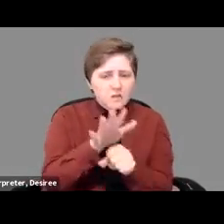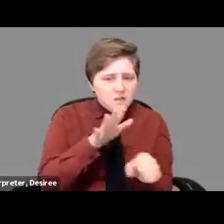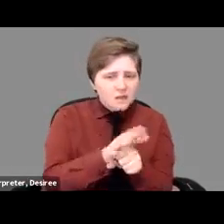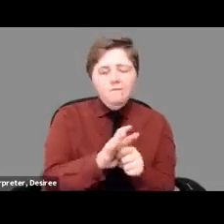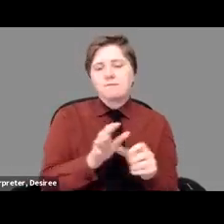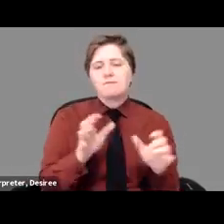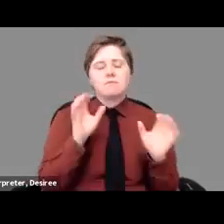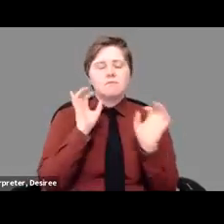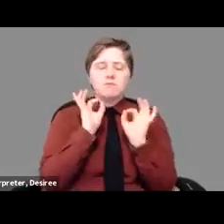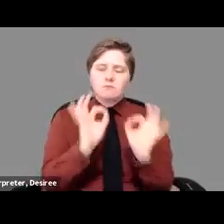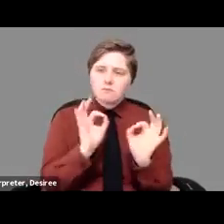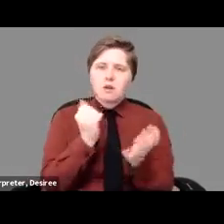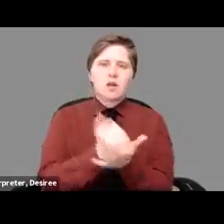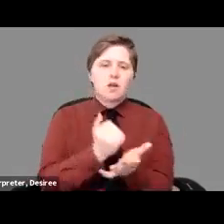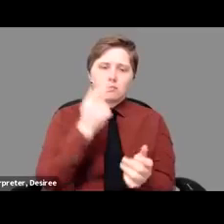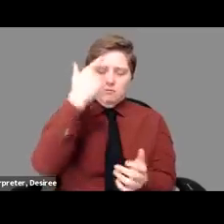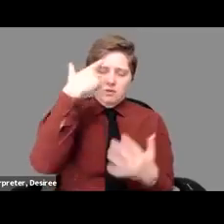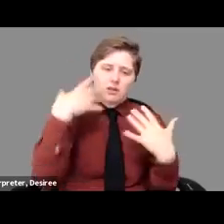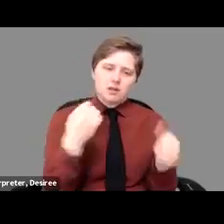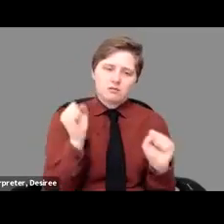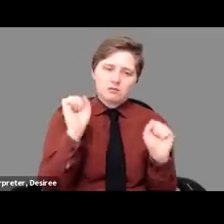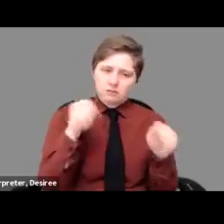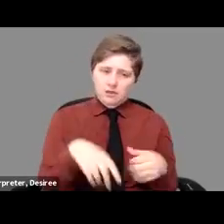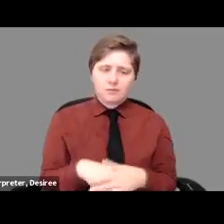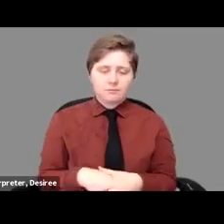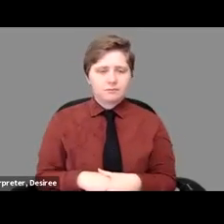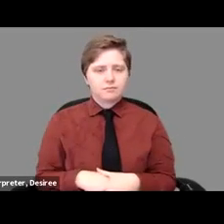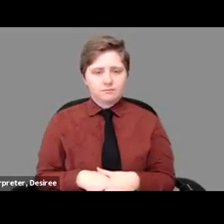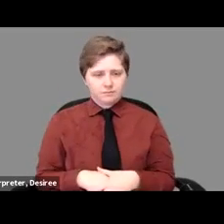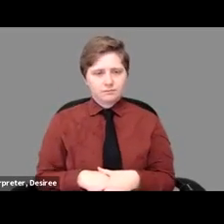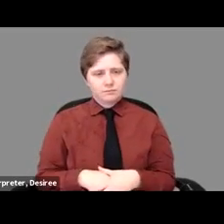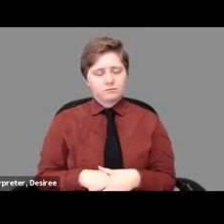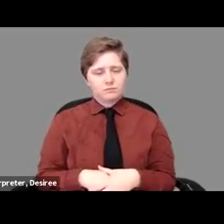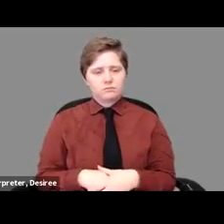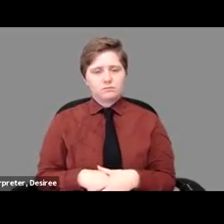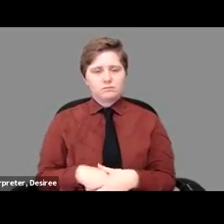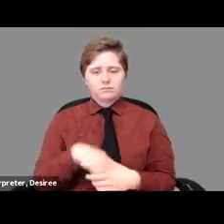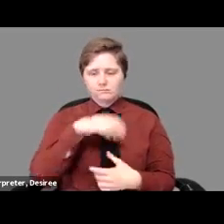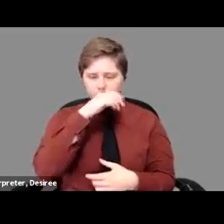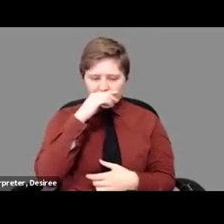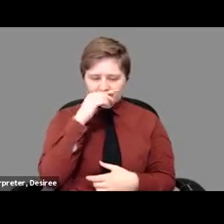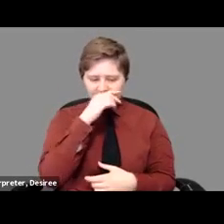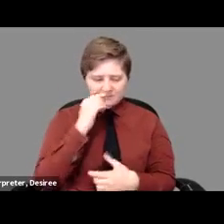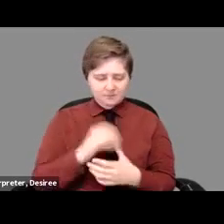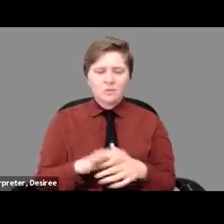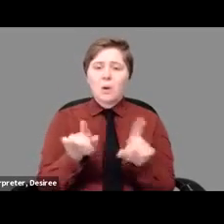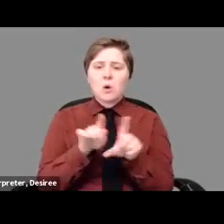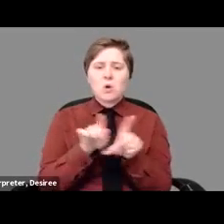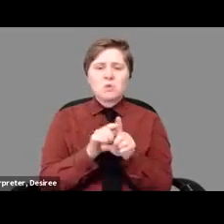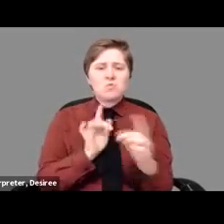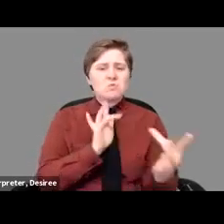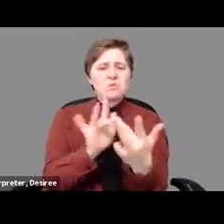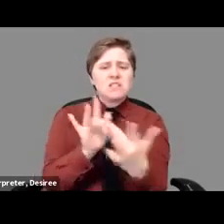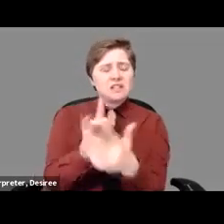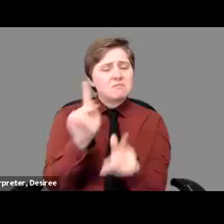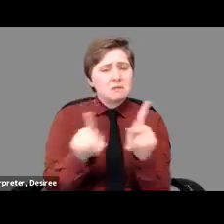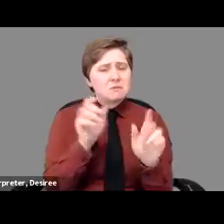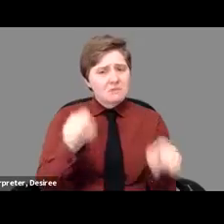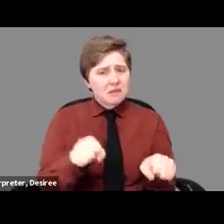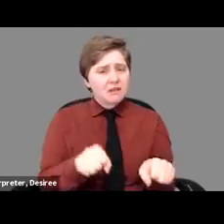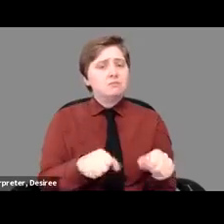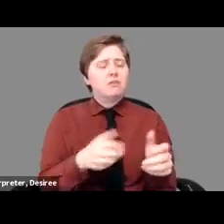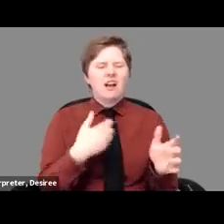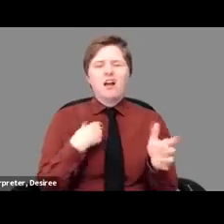to help with mental health. And I'd say that to reach out to people, we'll have those resources later, but